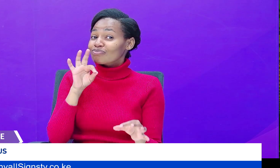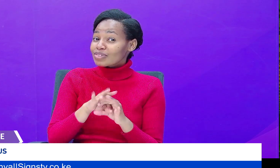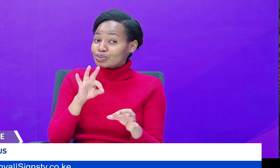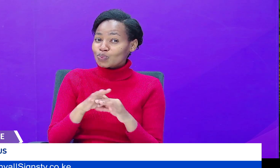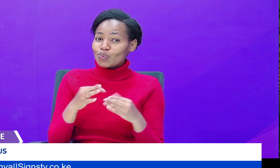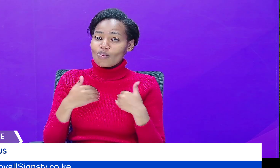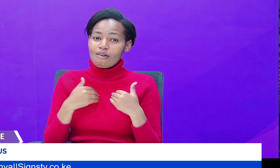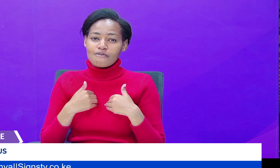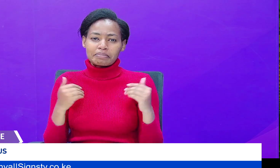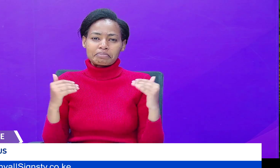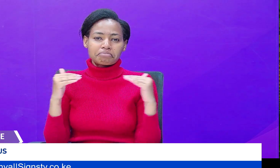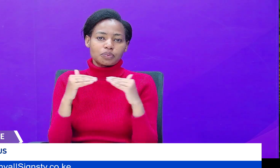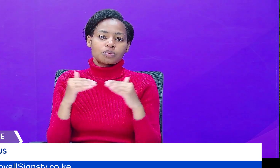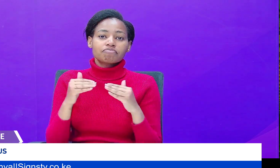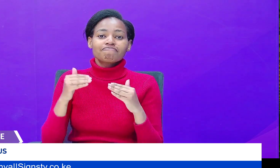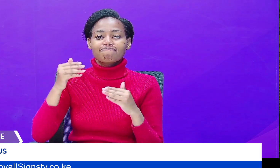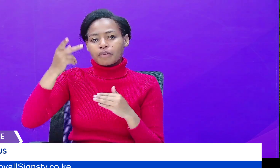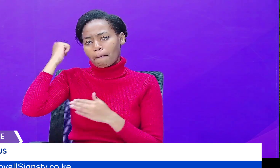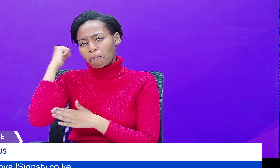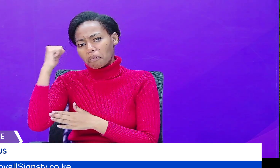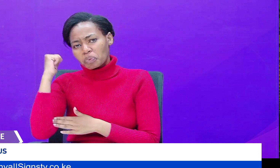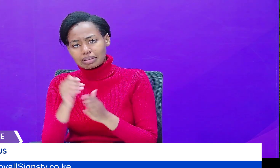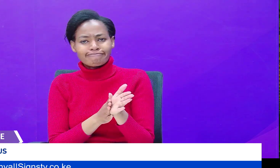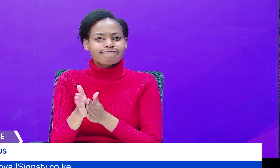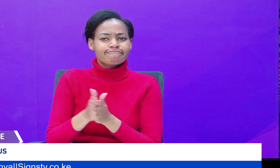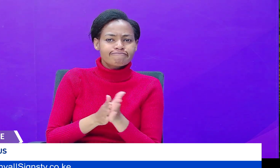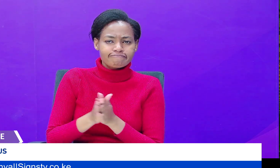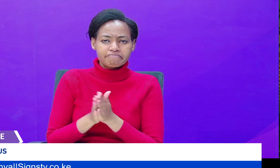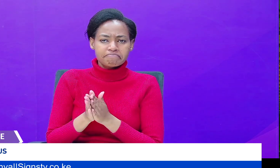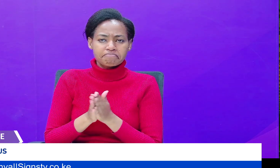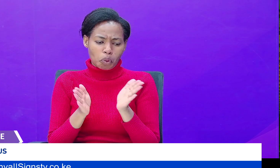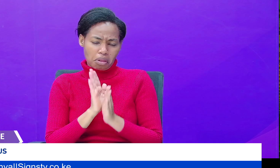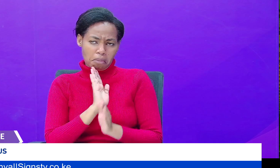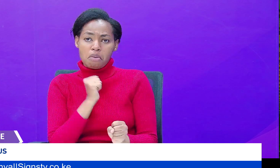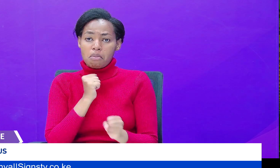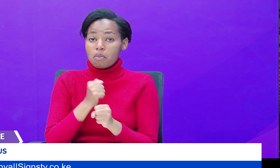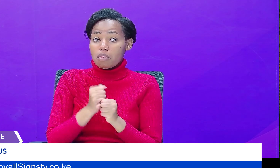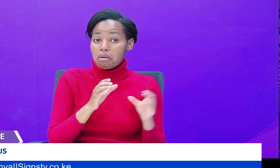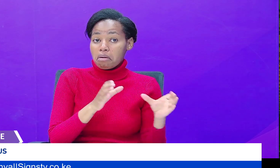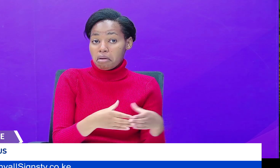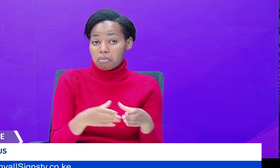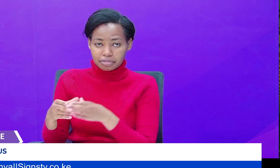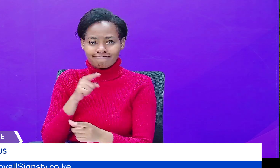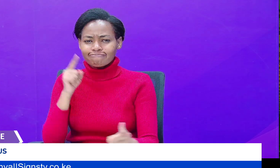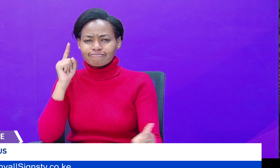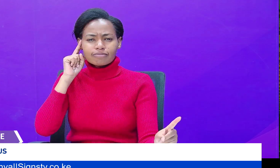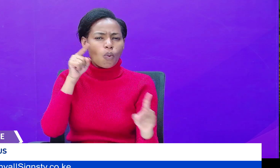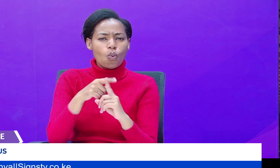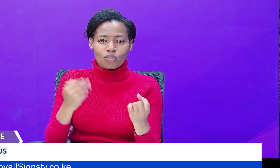The by-election has drawn keen political interest, with the ruling party aiming to consolidate